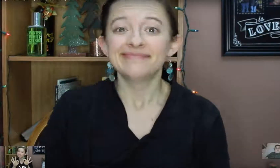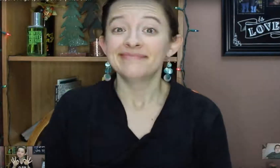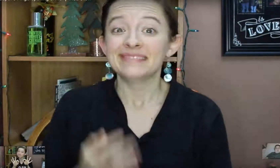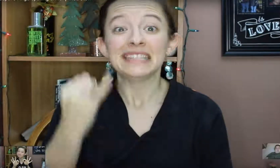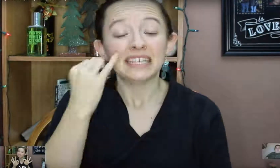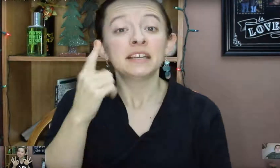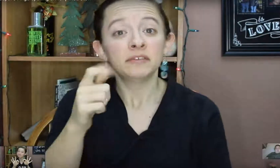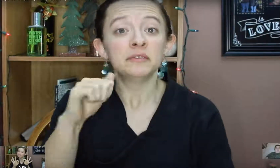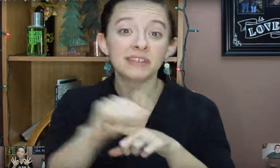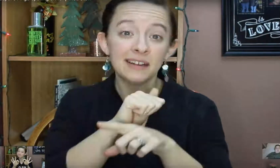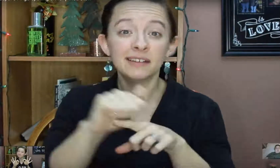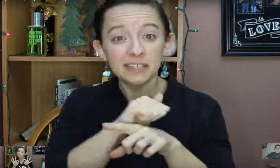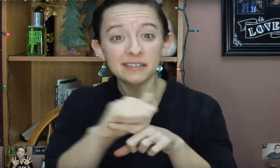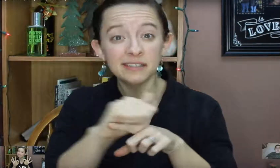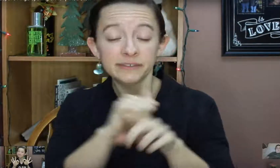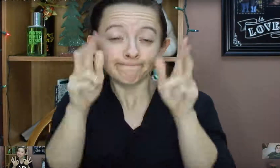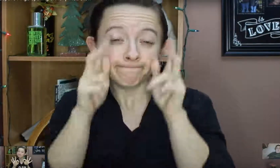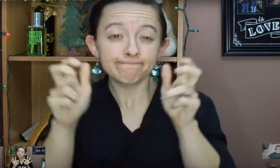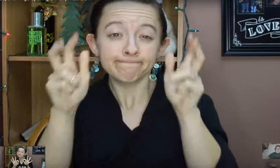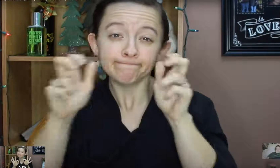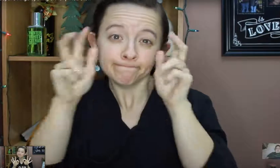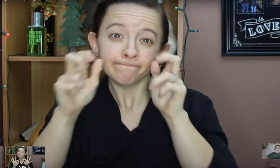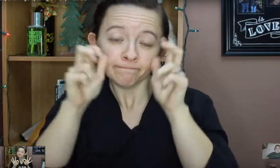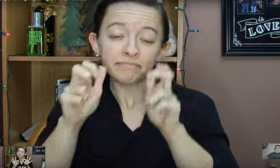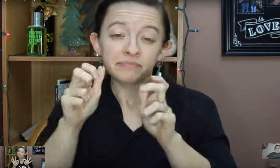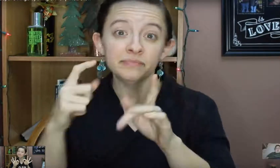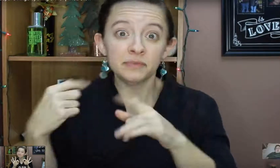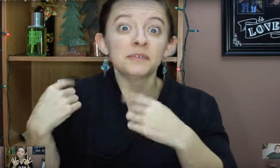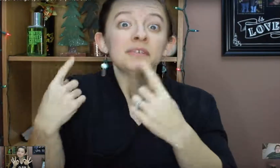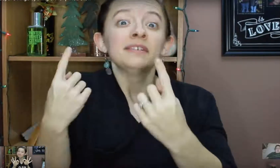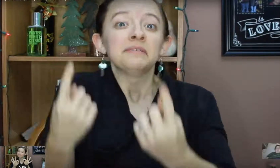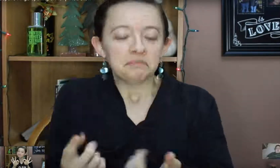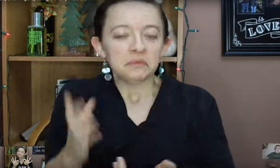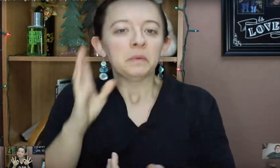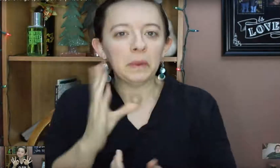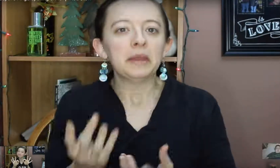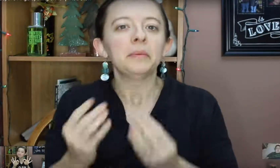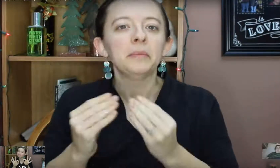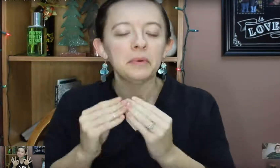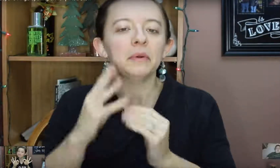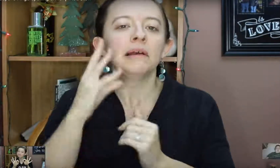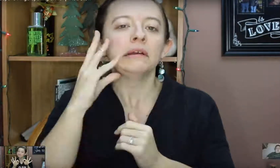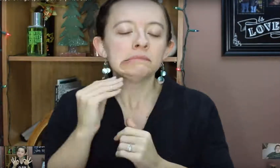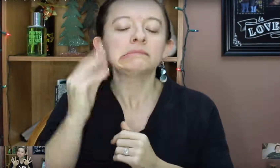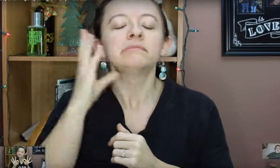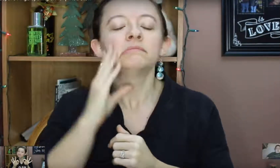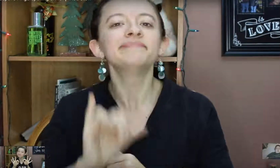And it's really true. If you practice and you practice your receptive skills until you really feel like you're